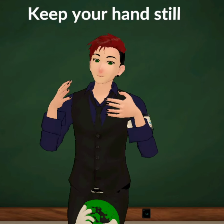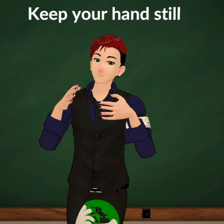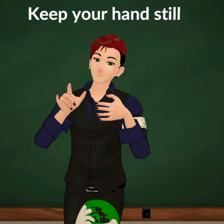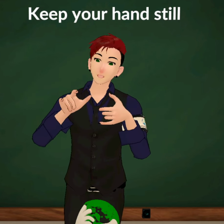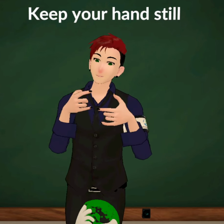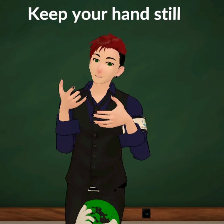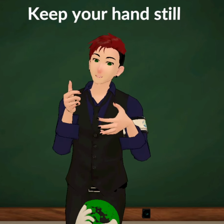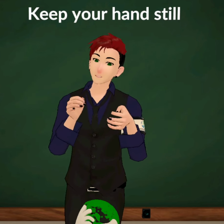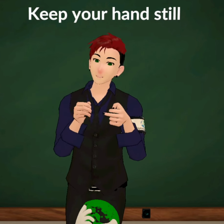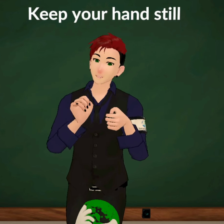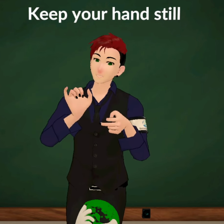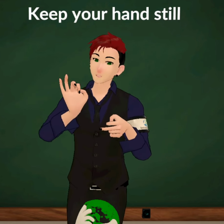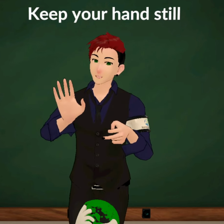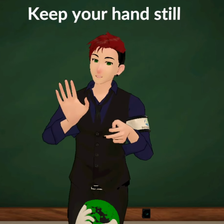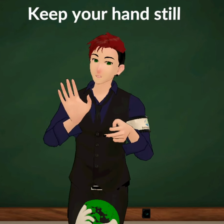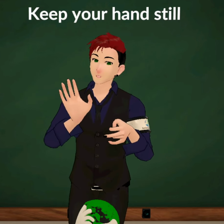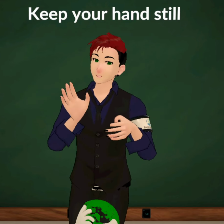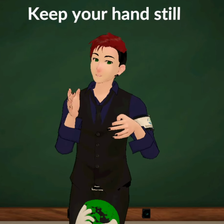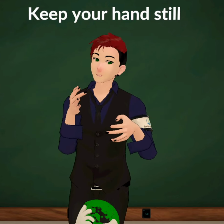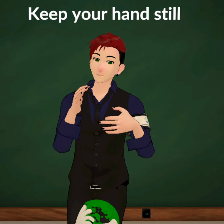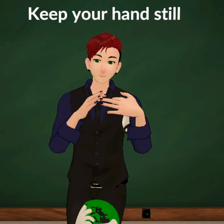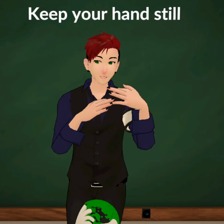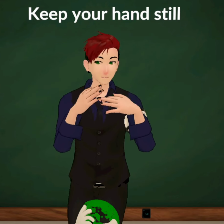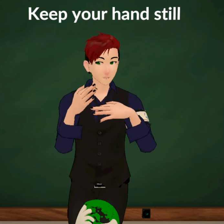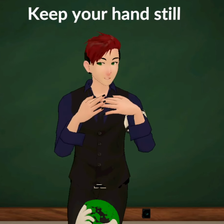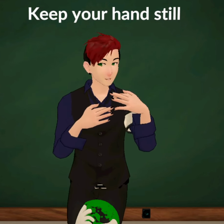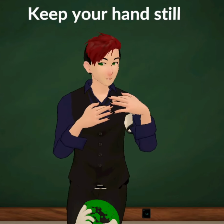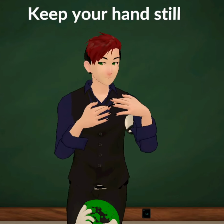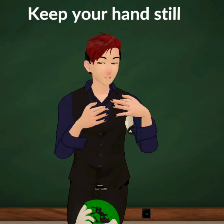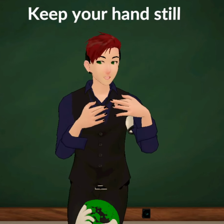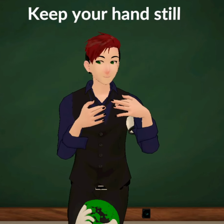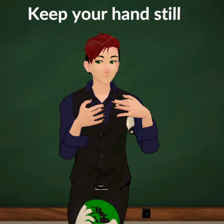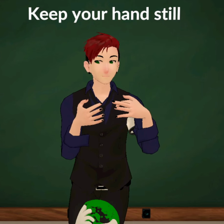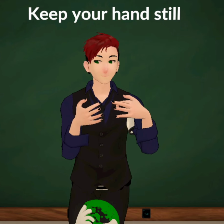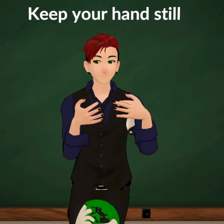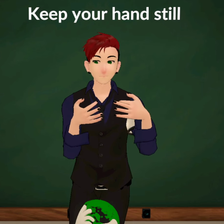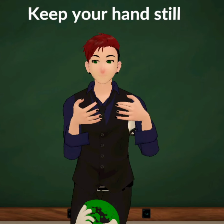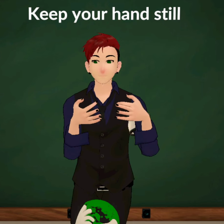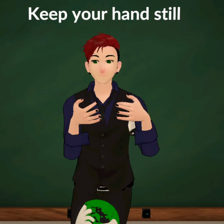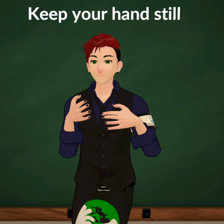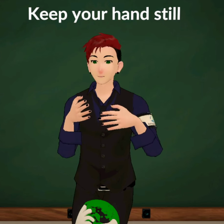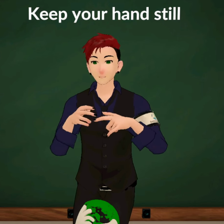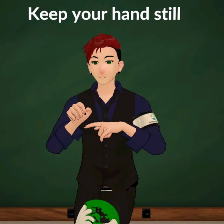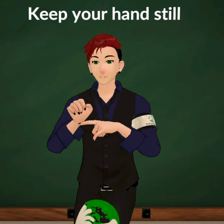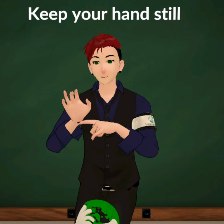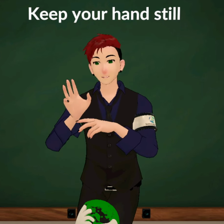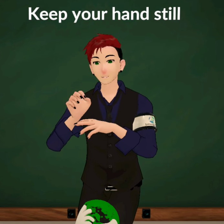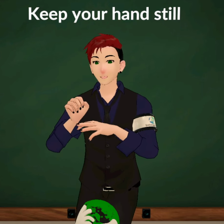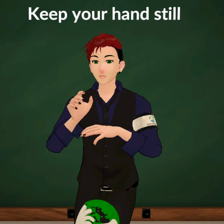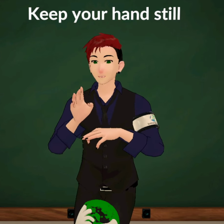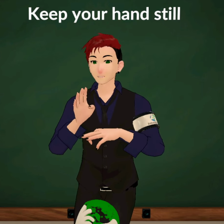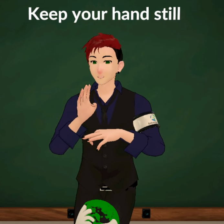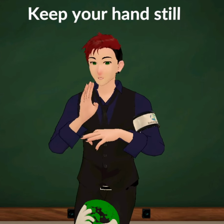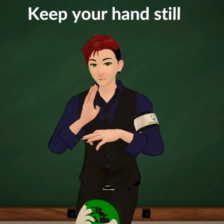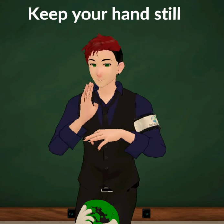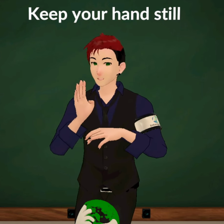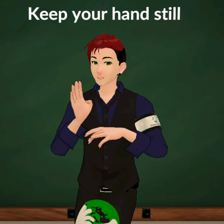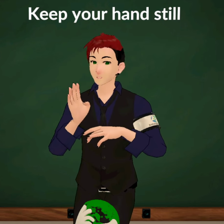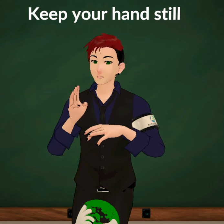But that's one of those things, it's more like your comfort level. there's different styles of speaking.